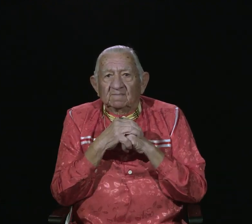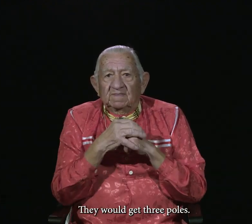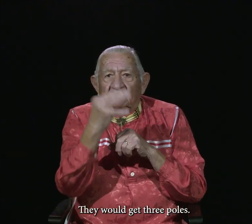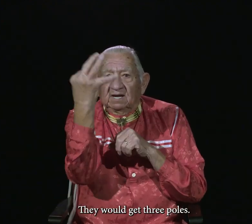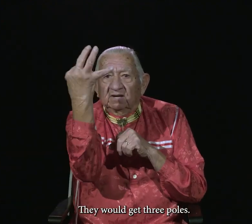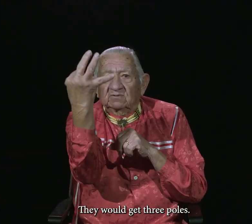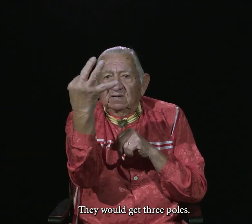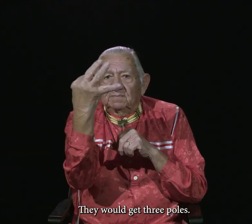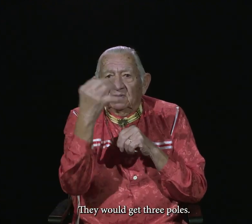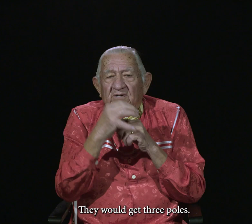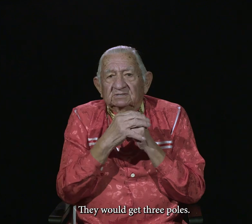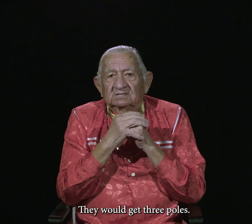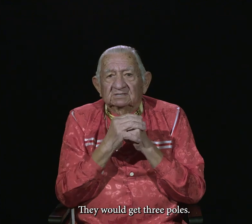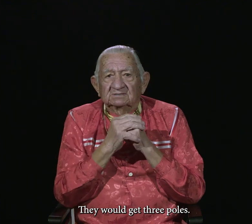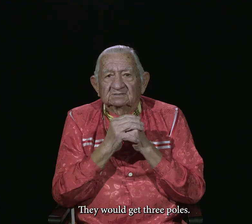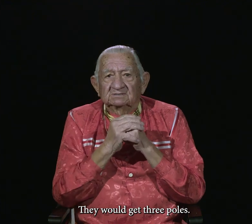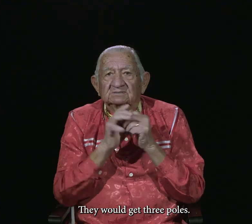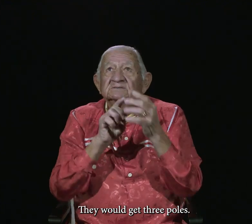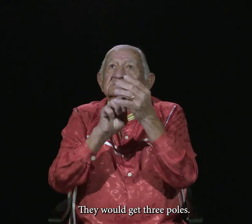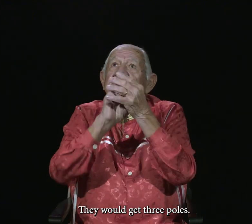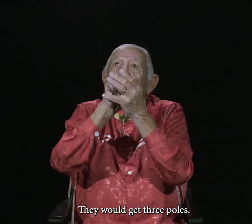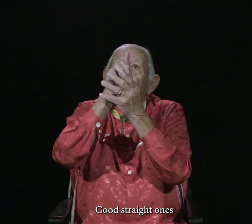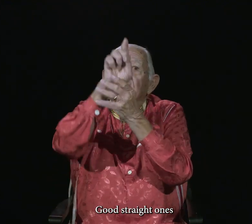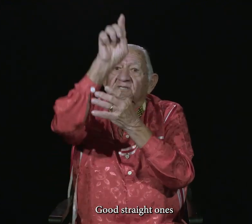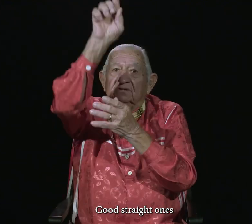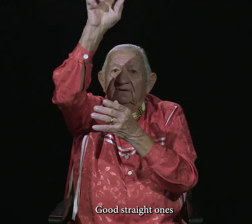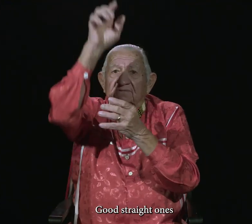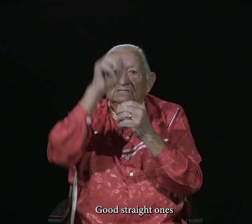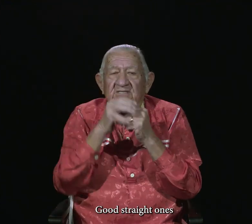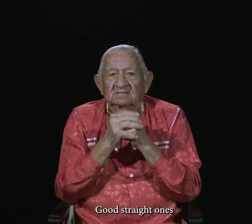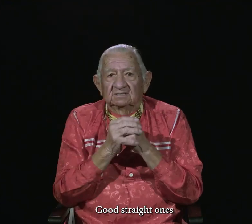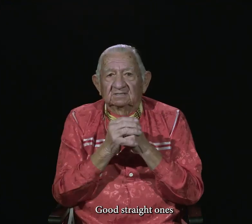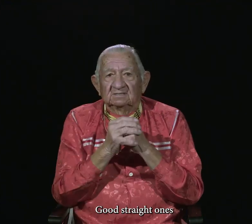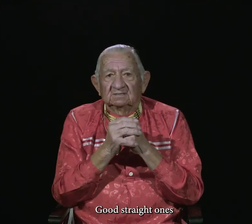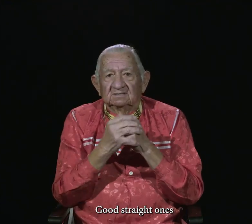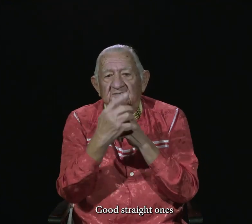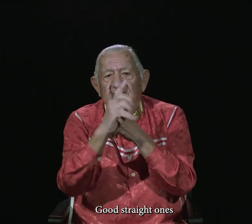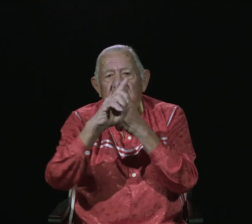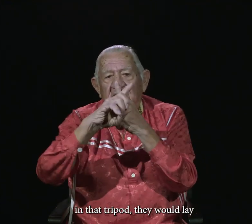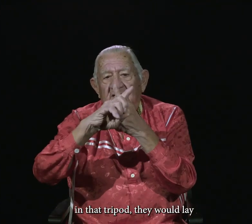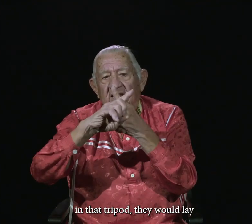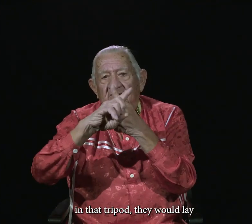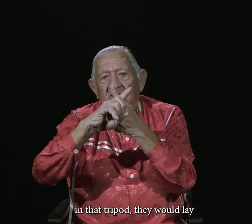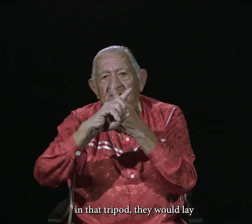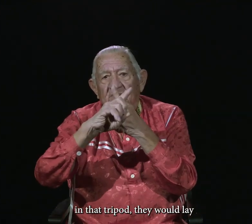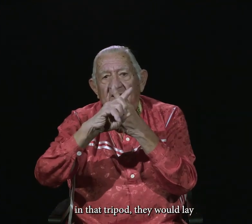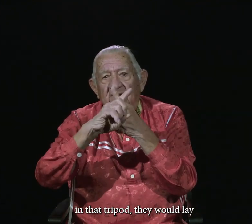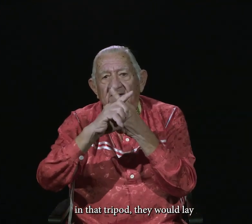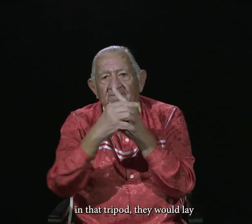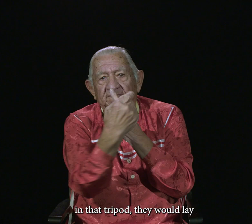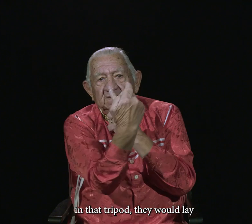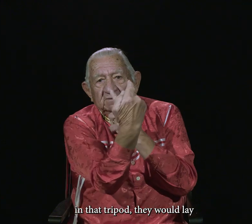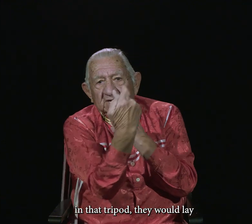They would get 3 poles, good straight ones. In that tripod, they would